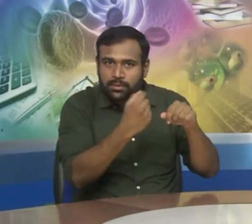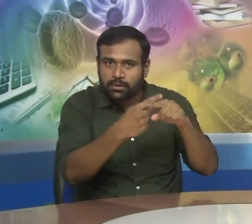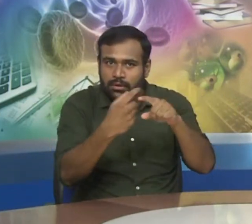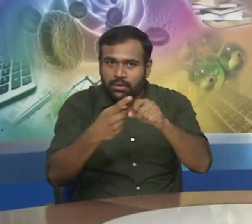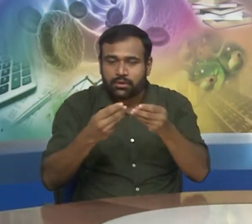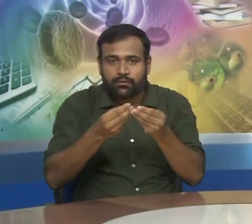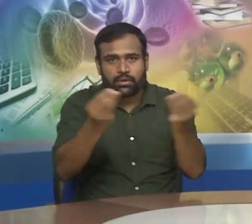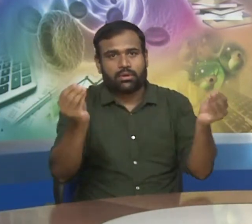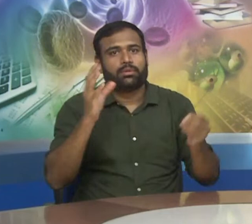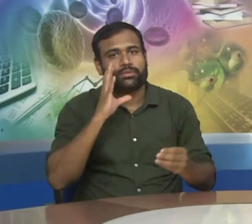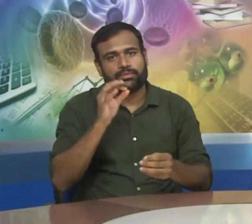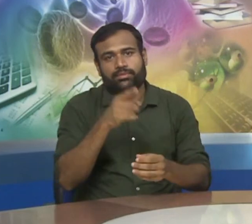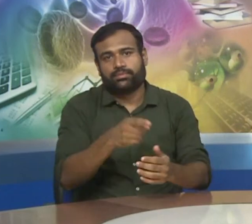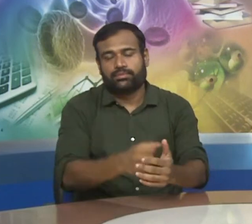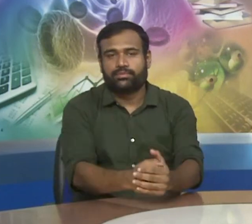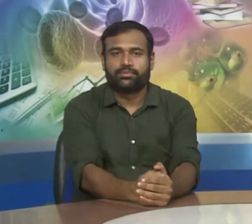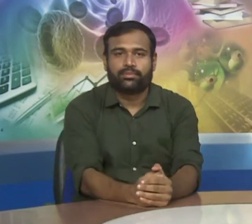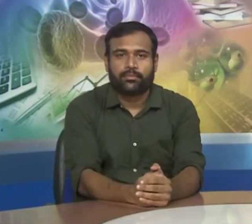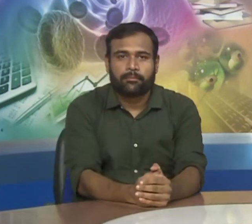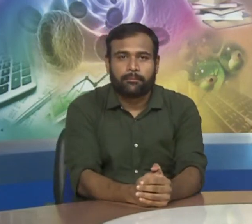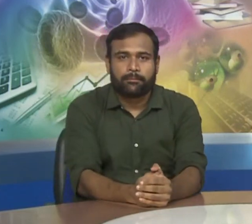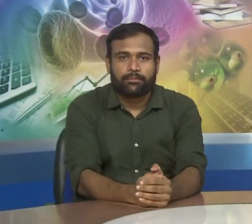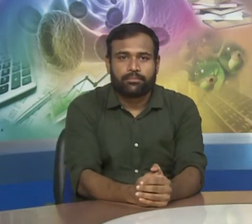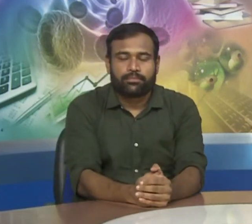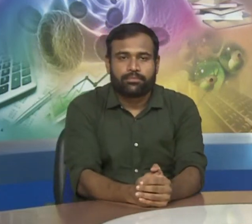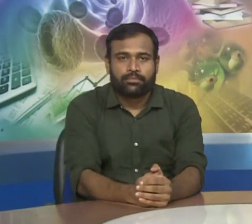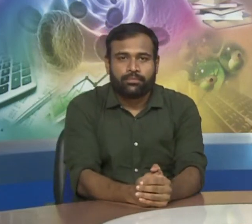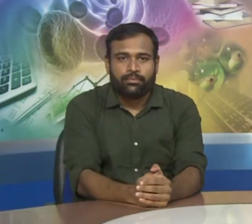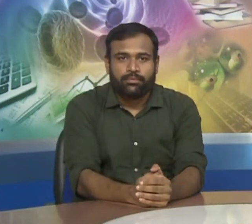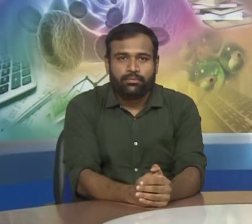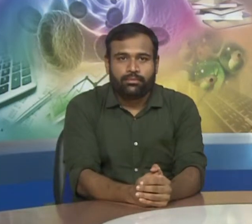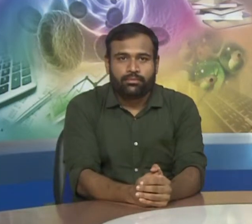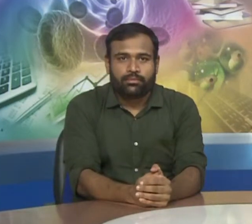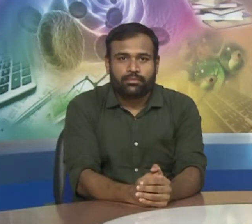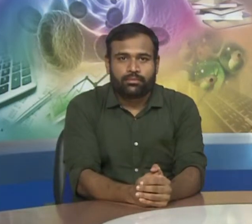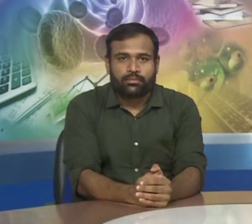our rights in various walks of life.